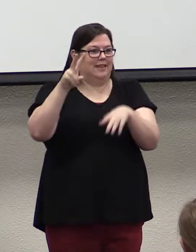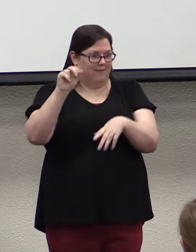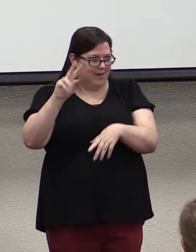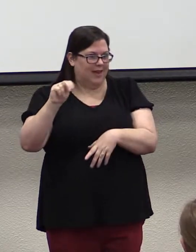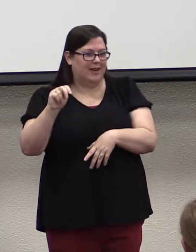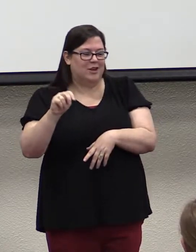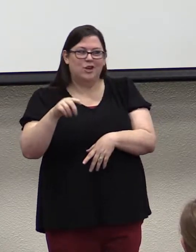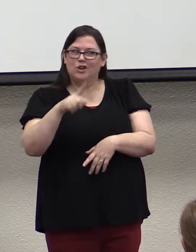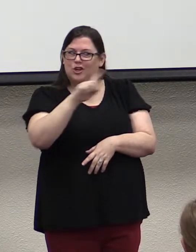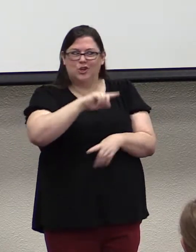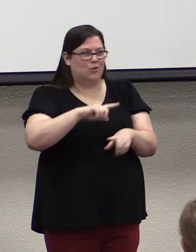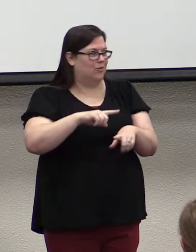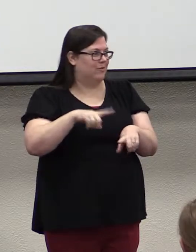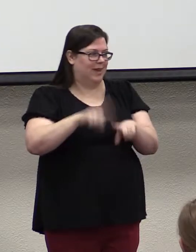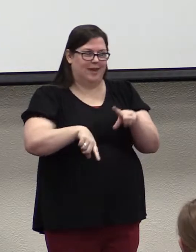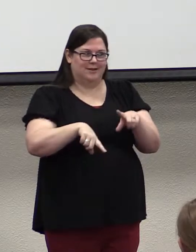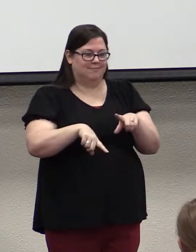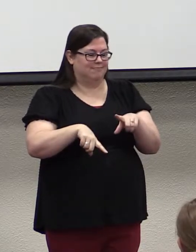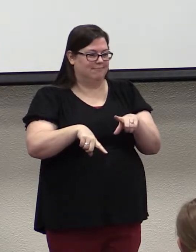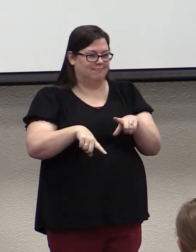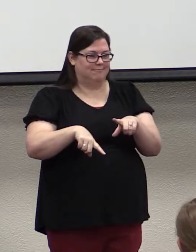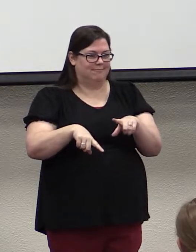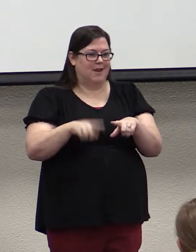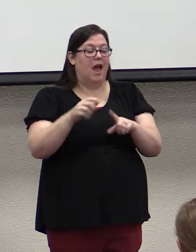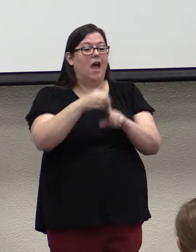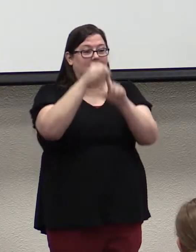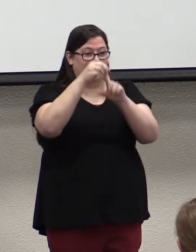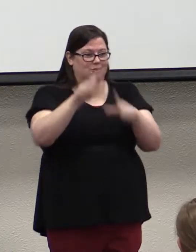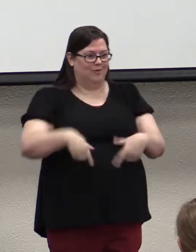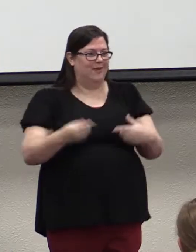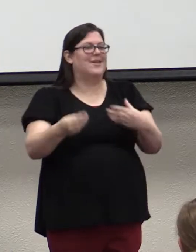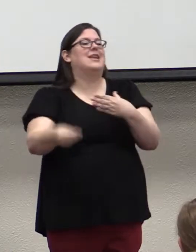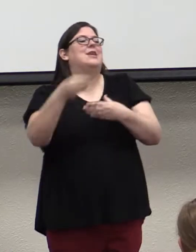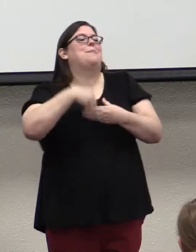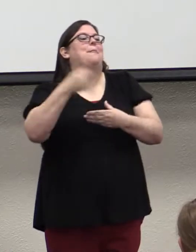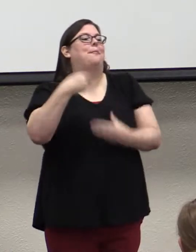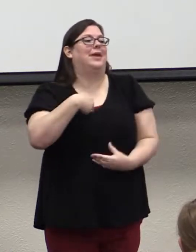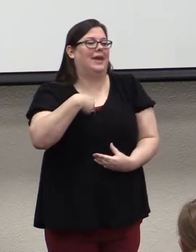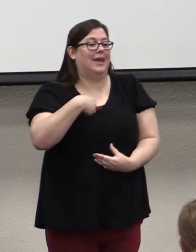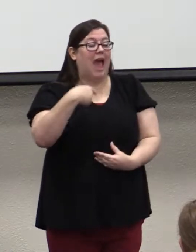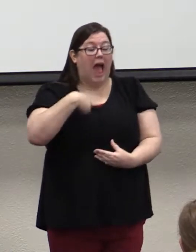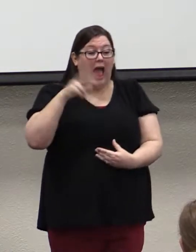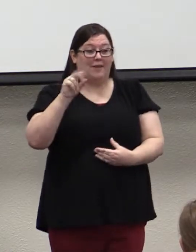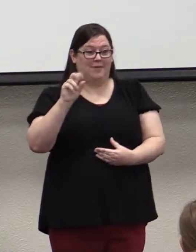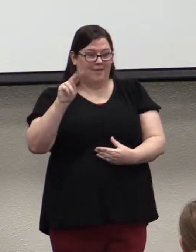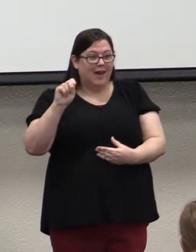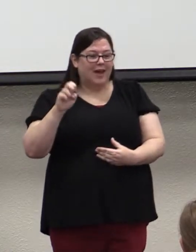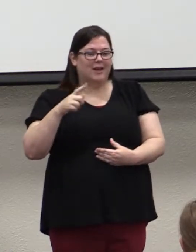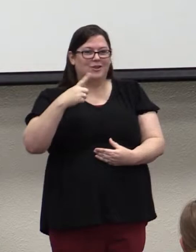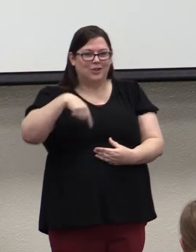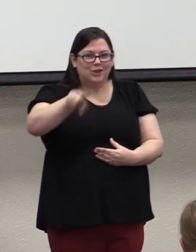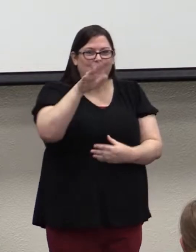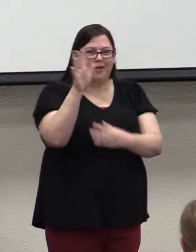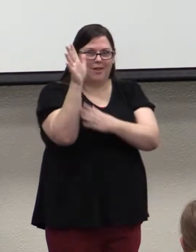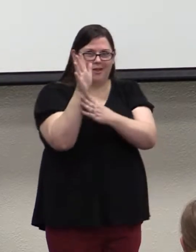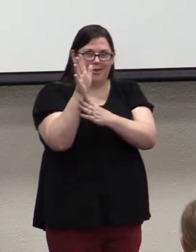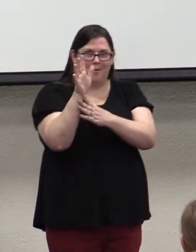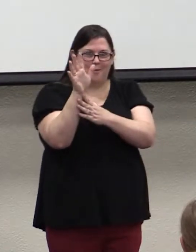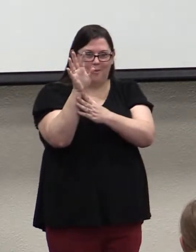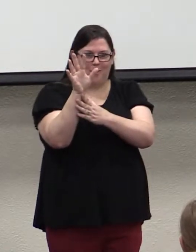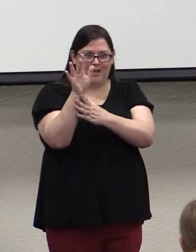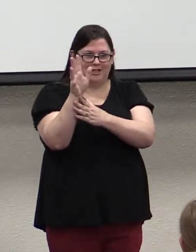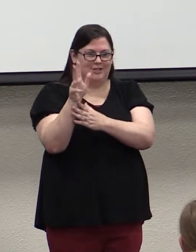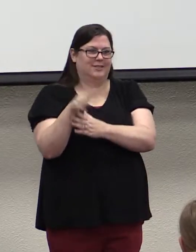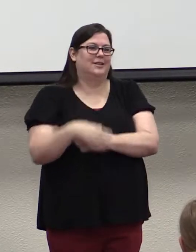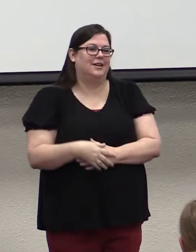abide in me. I am the vine, you are the branches. Whoever abides in me and I in